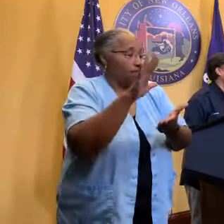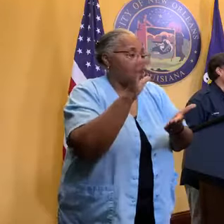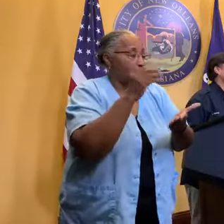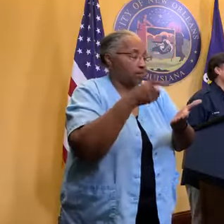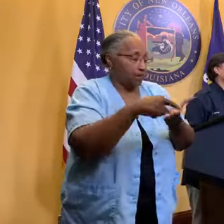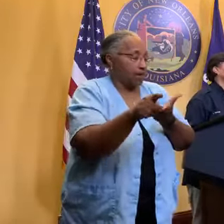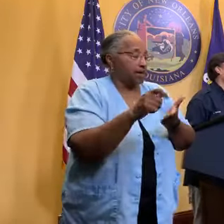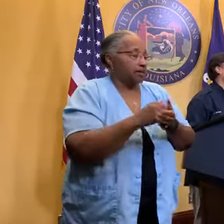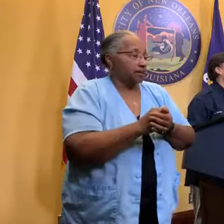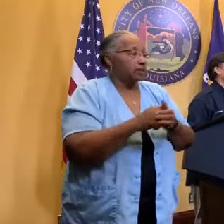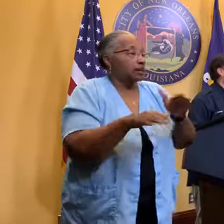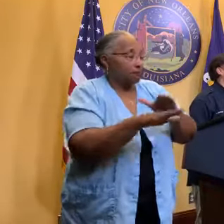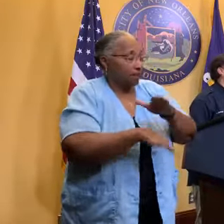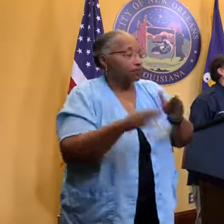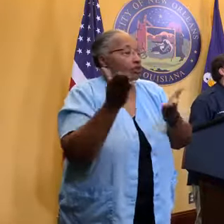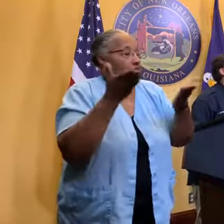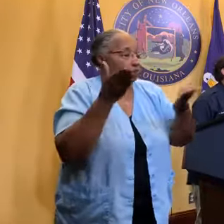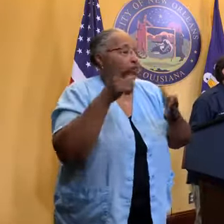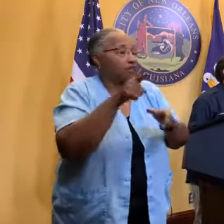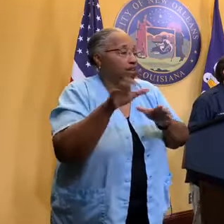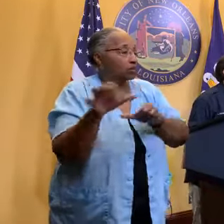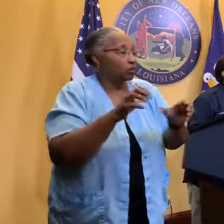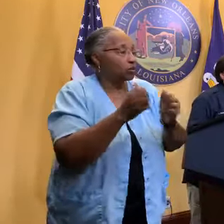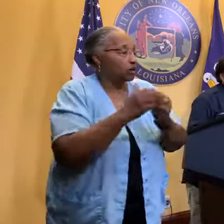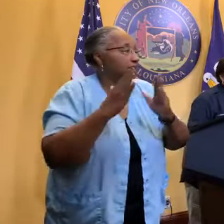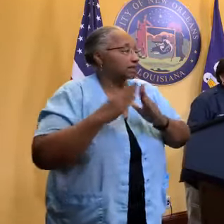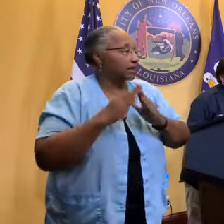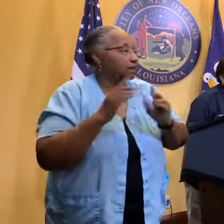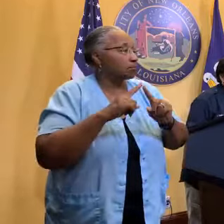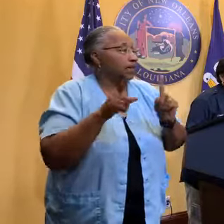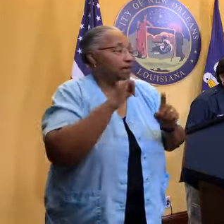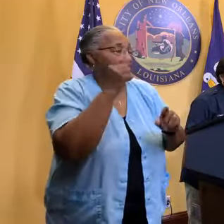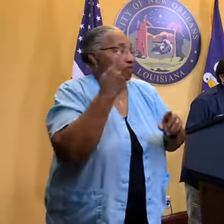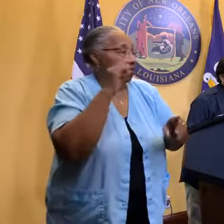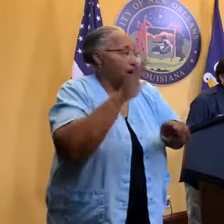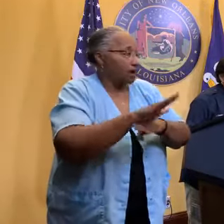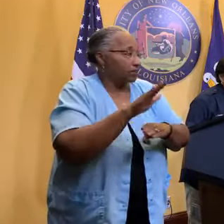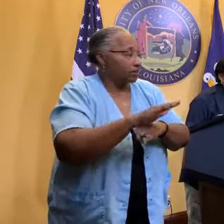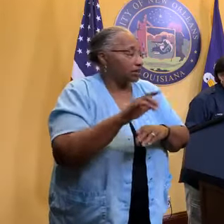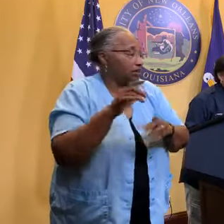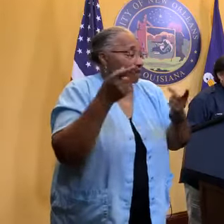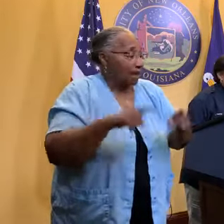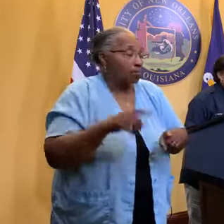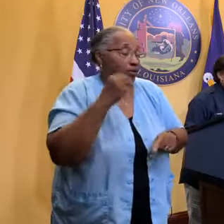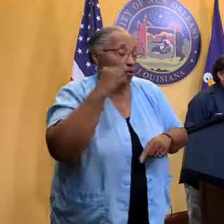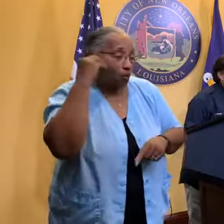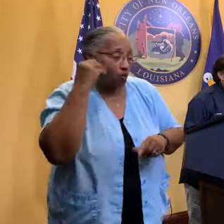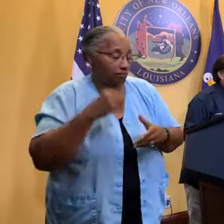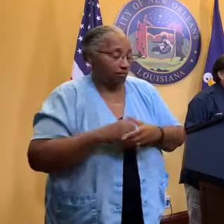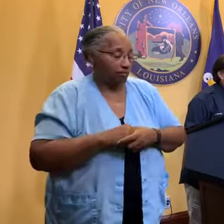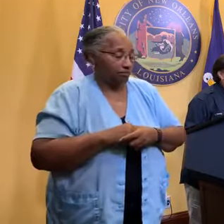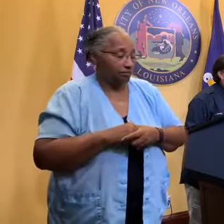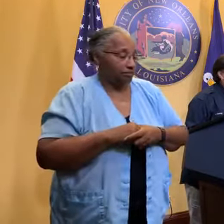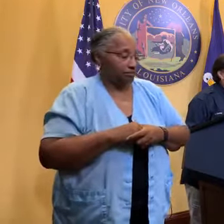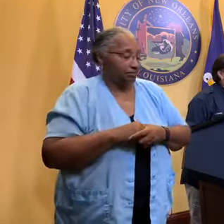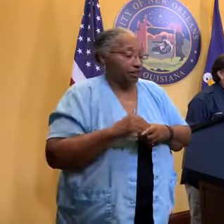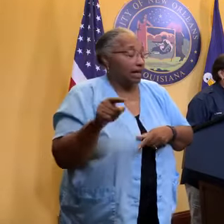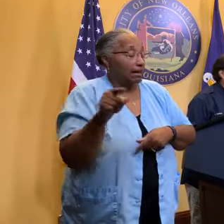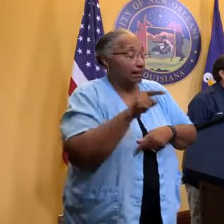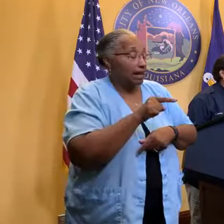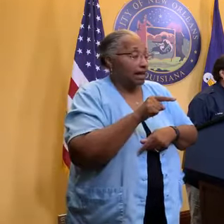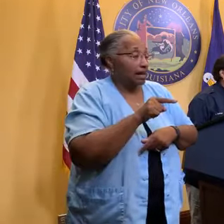wage based on the services that they render to the city. Okay, so, but not for this afternoon when they'll be home? They